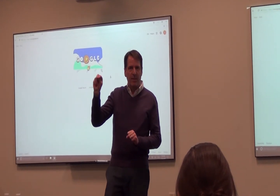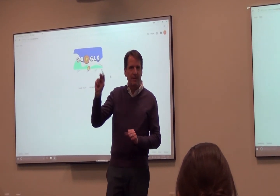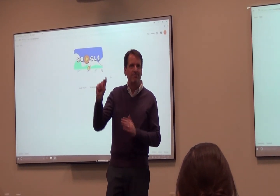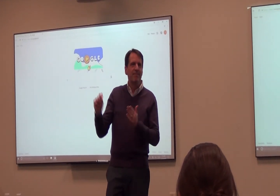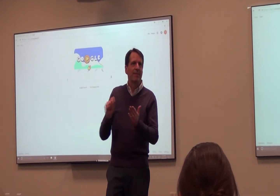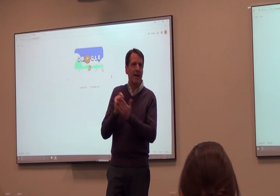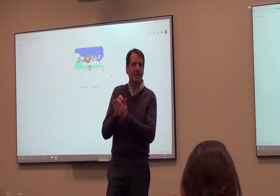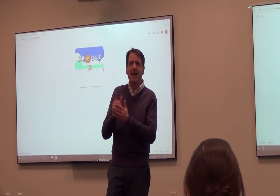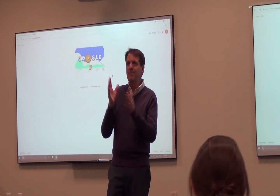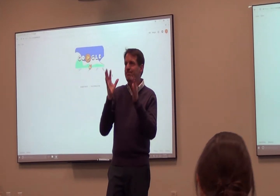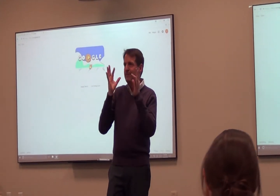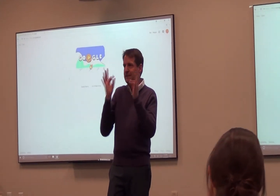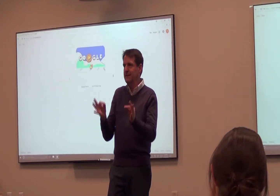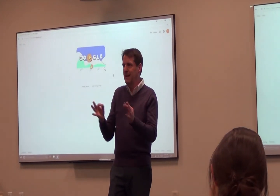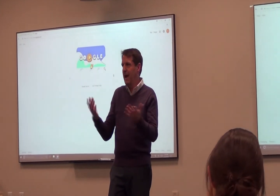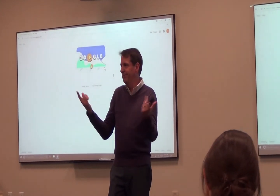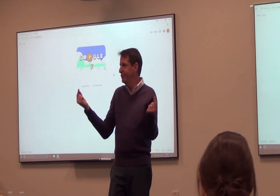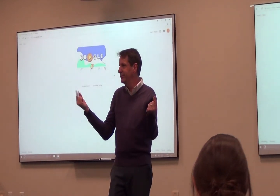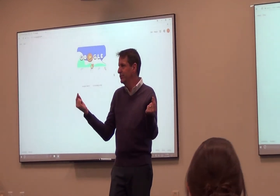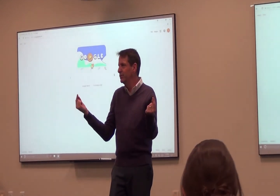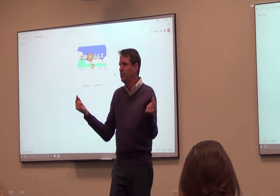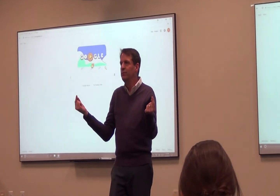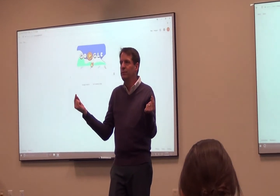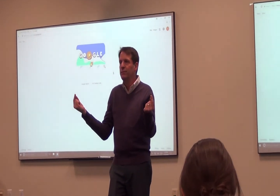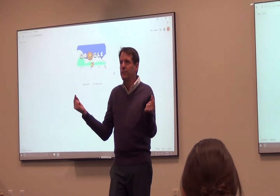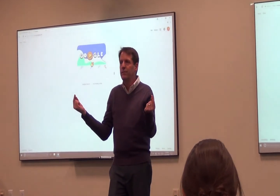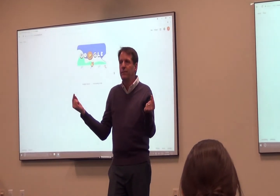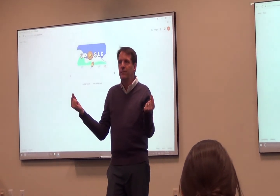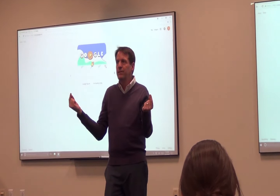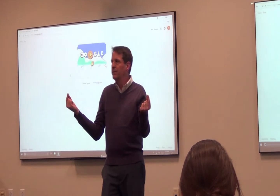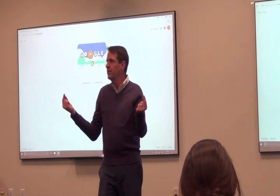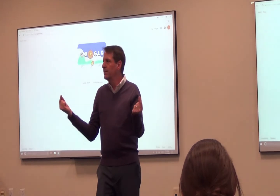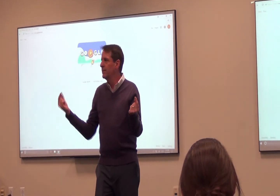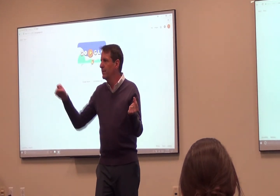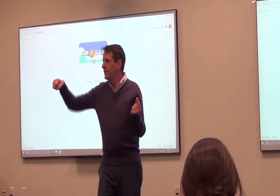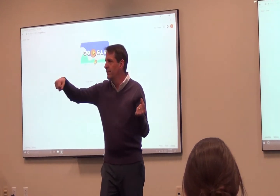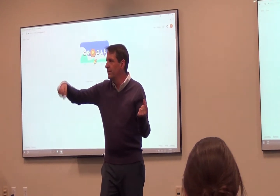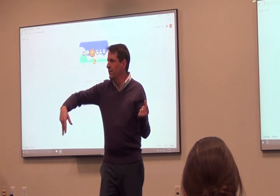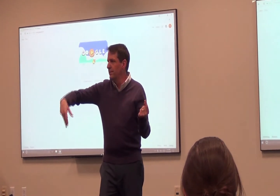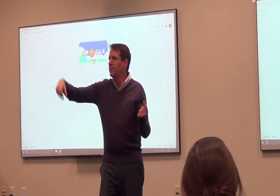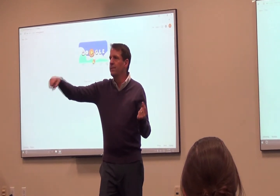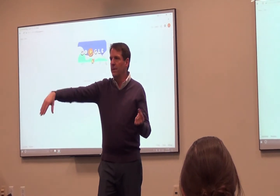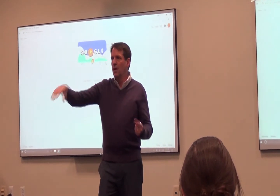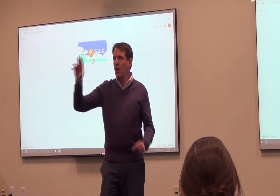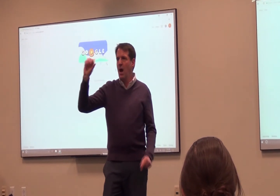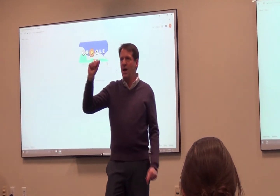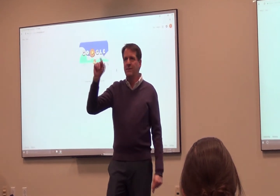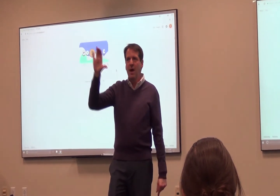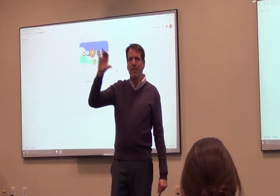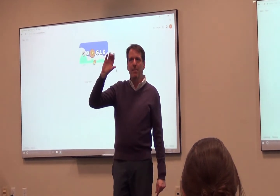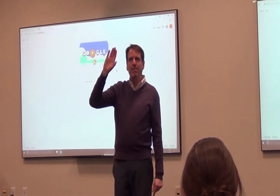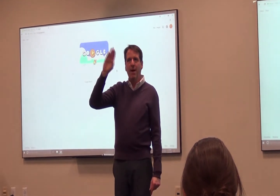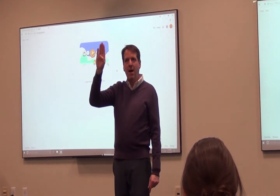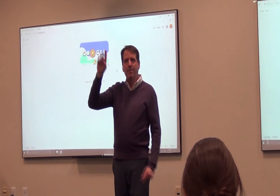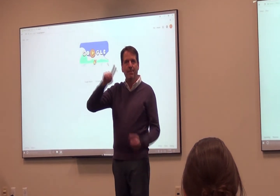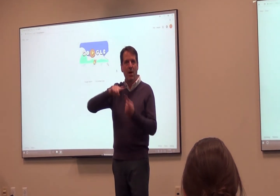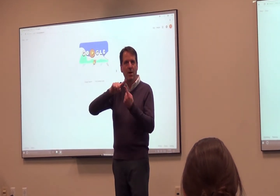President Truman at that time decided, you know what he decided to do? Yes, he dropped the